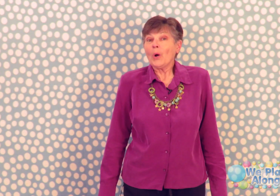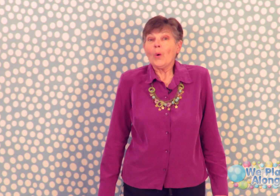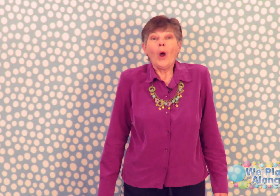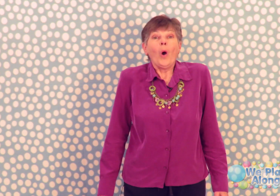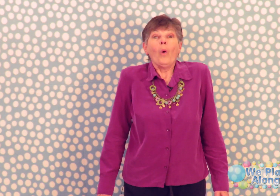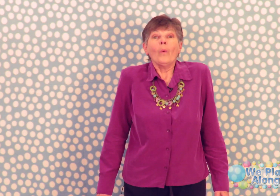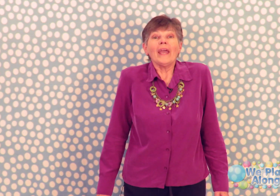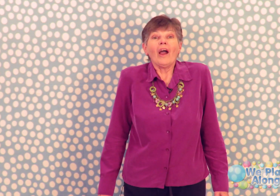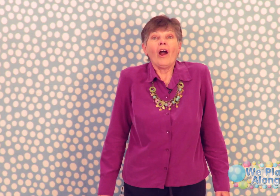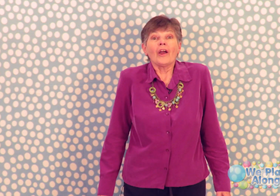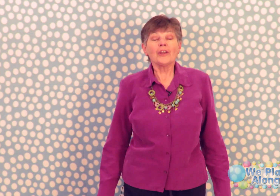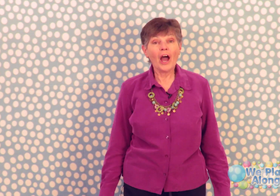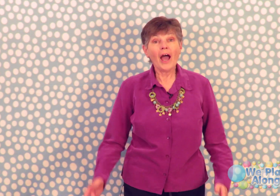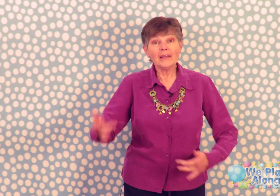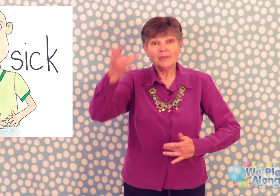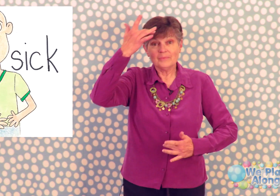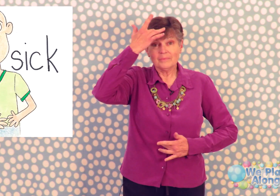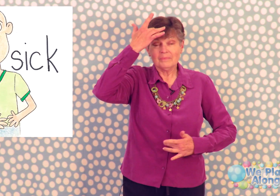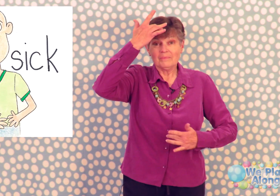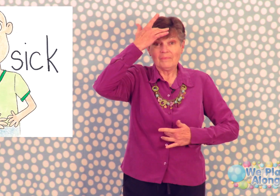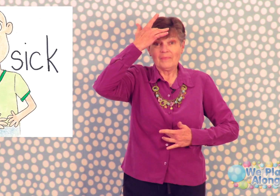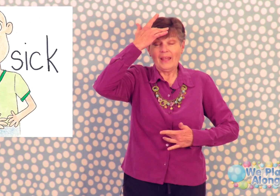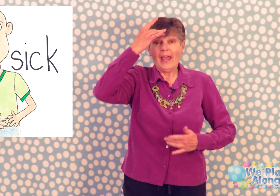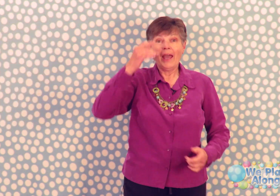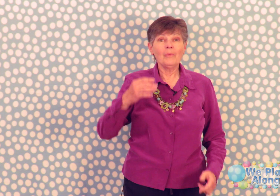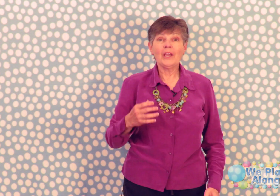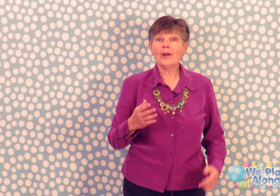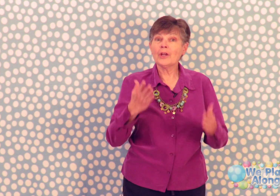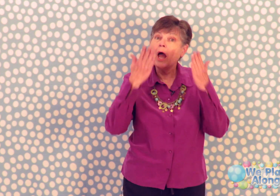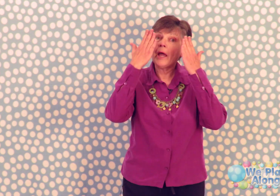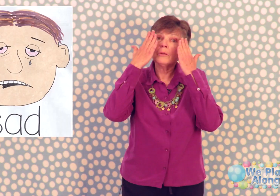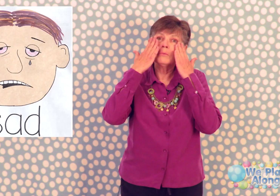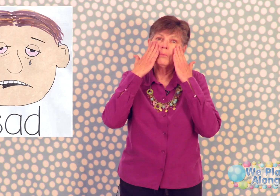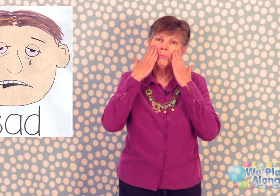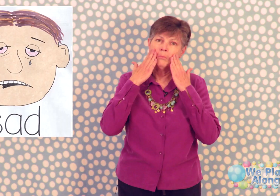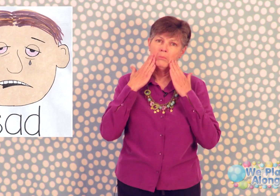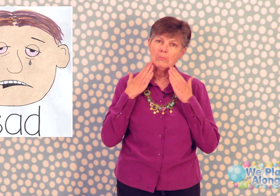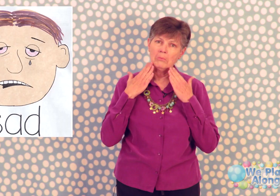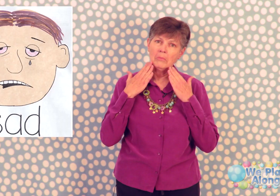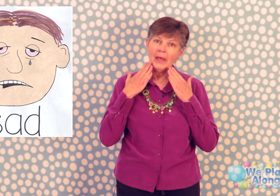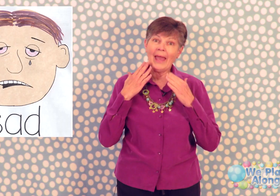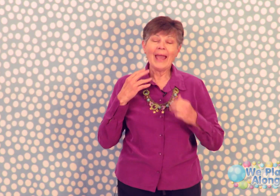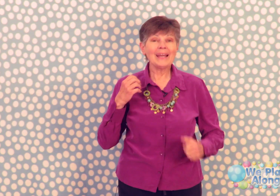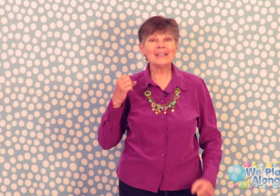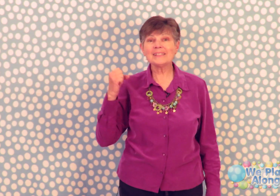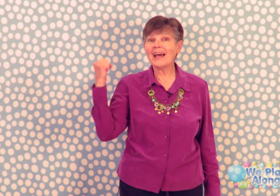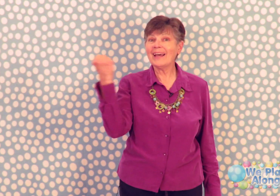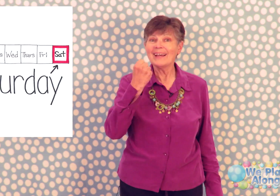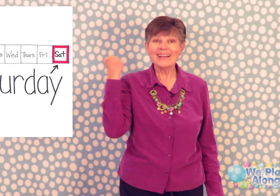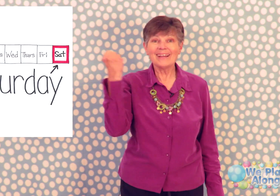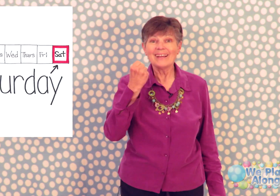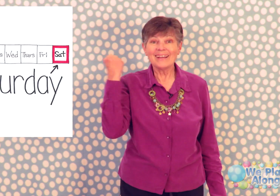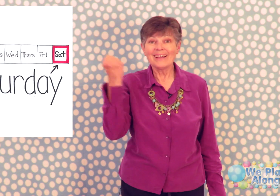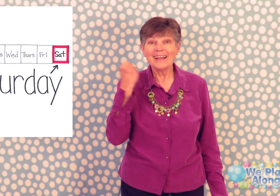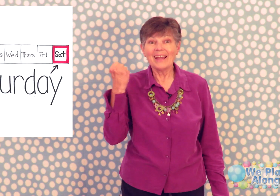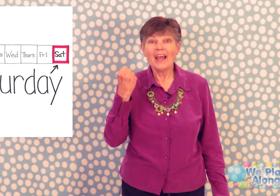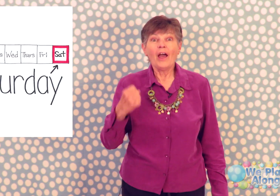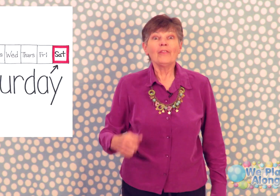so we are not, and we are not, and it's a, there